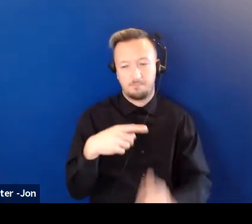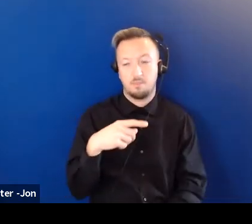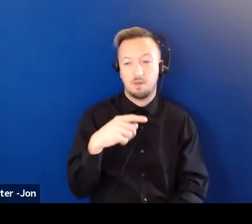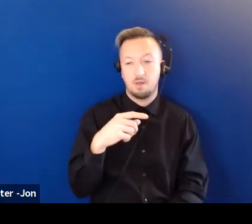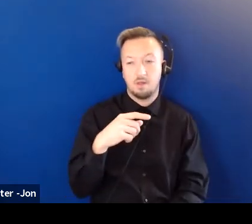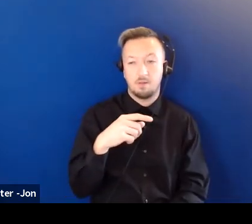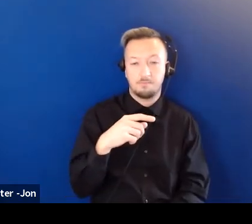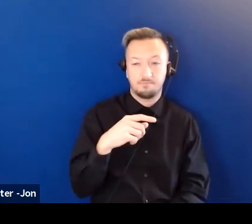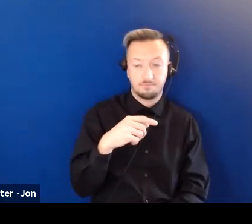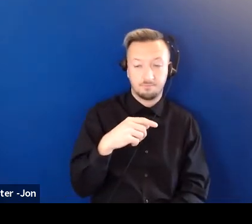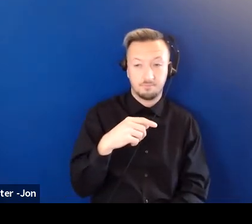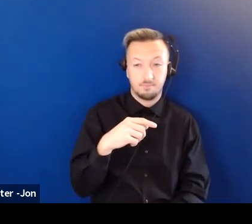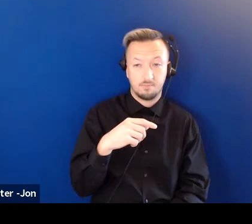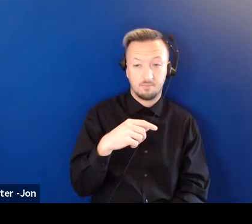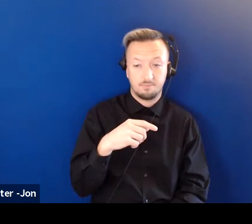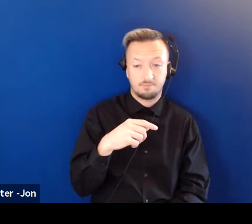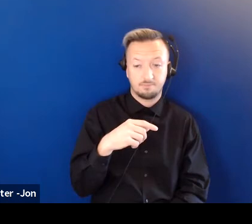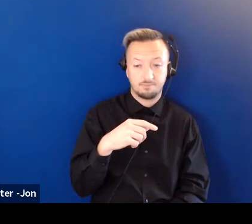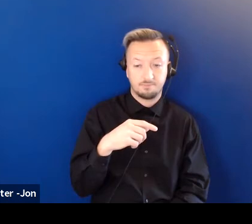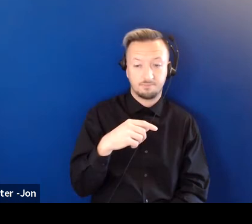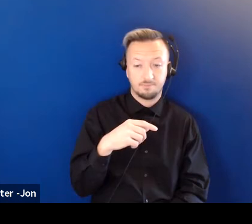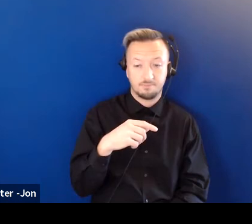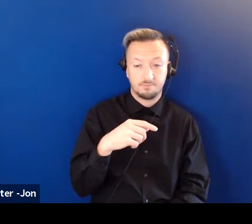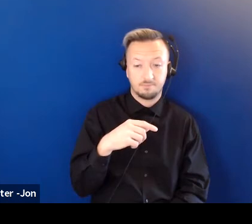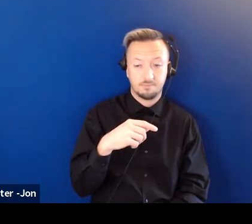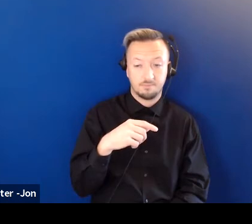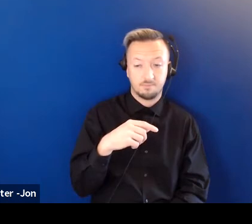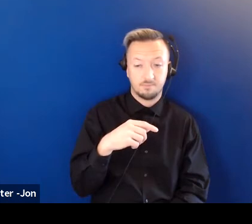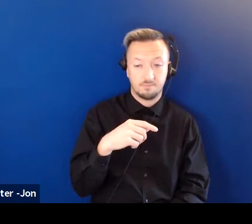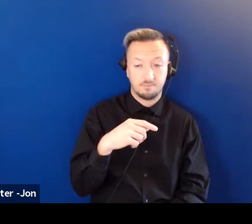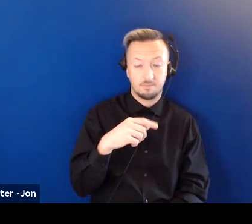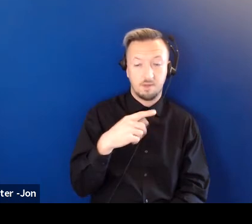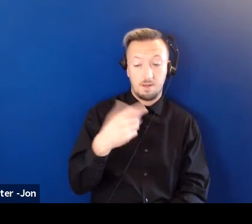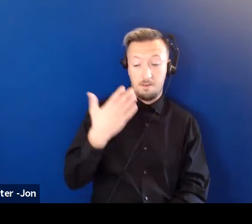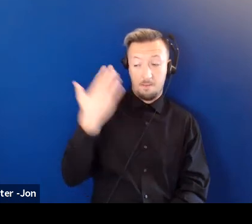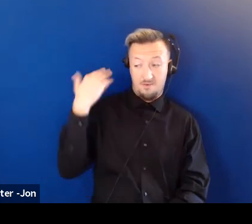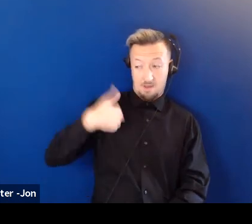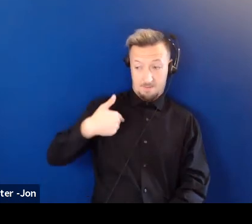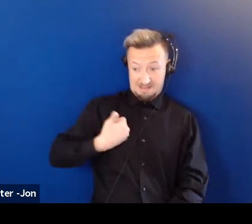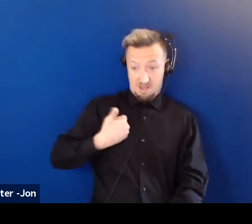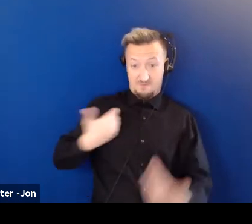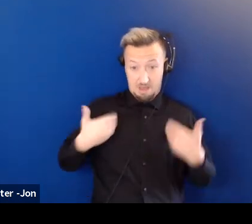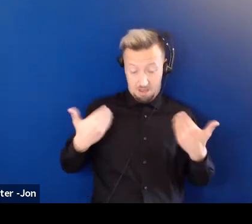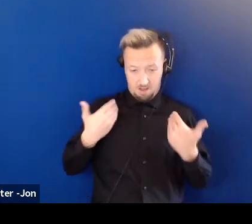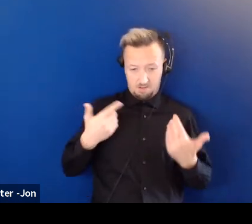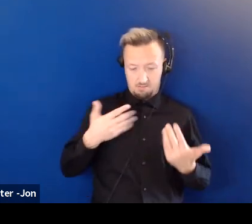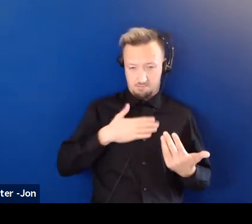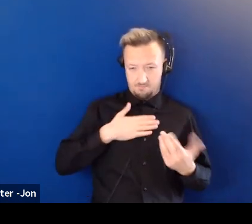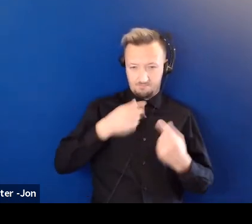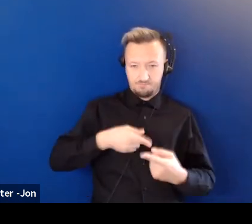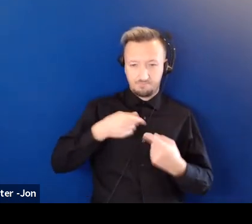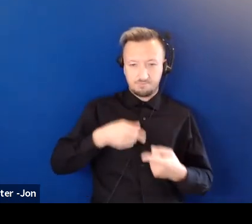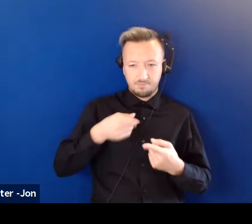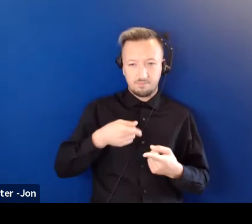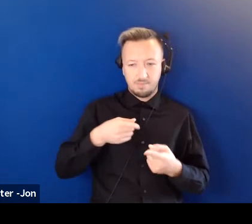So for me, something that I had struggled with as a youth was picking out the